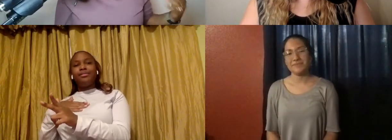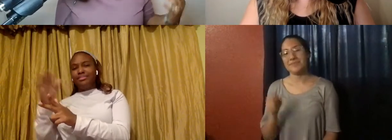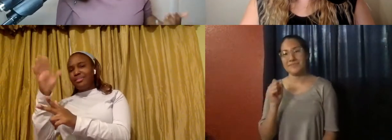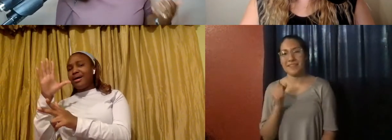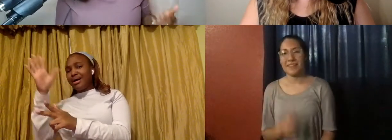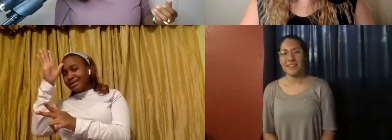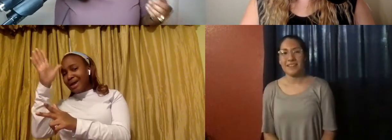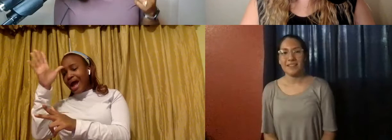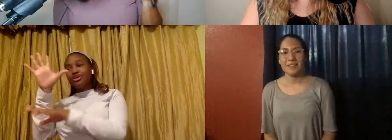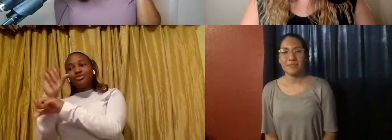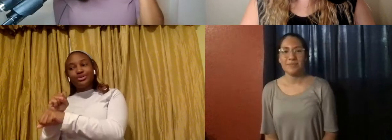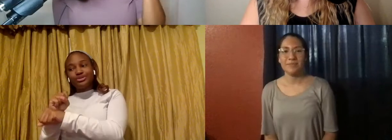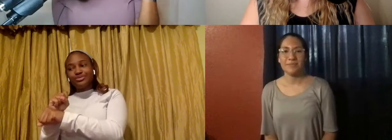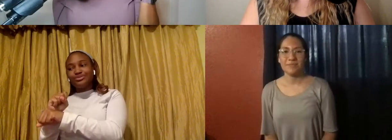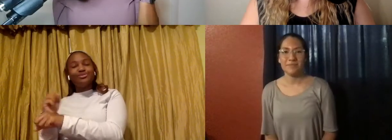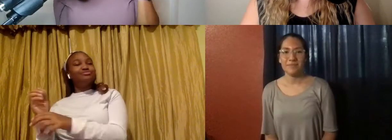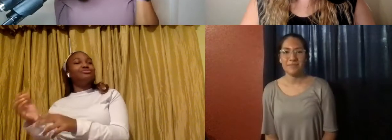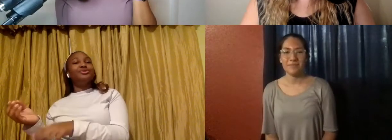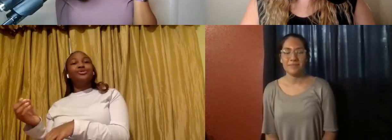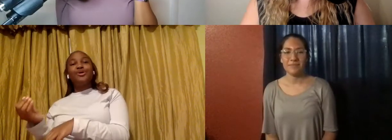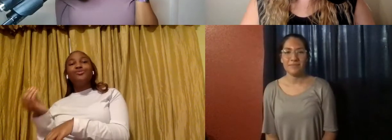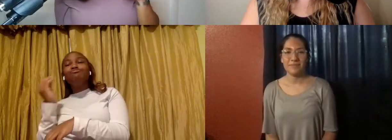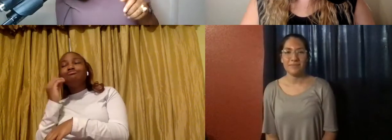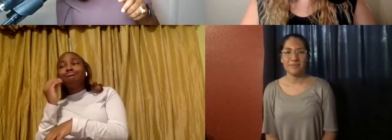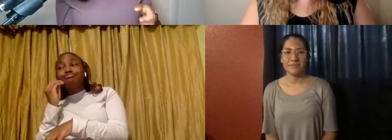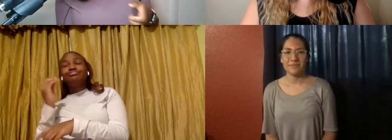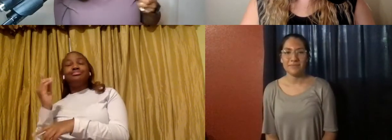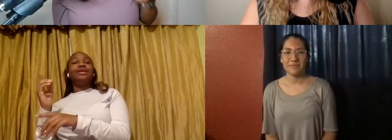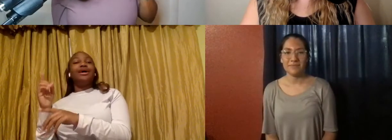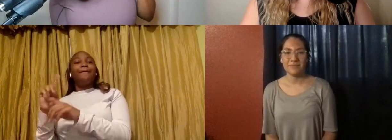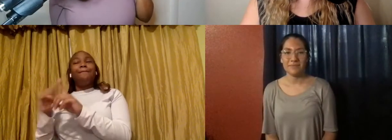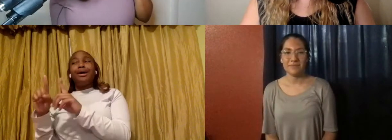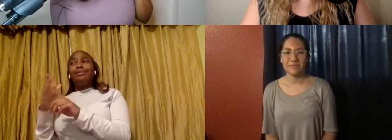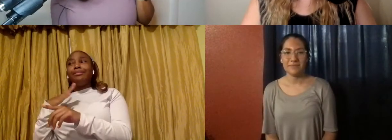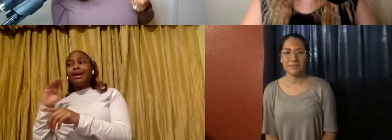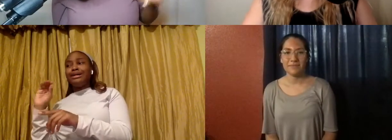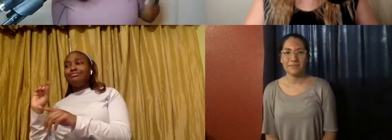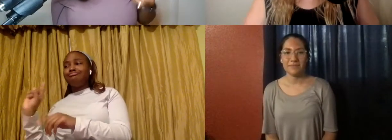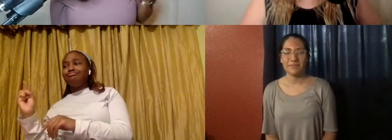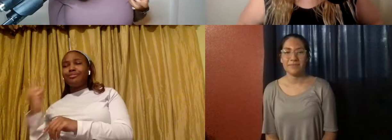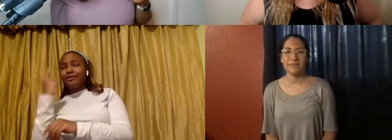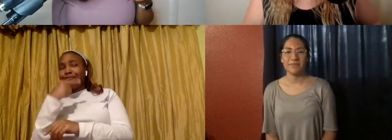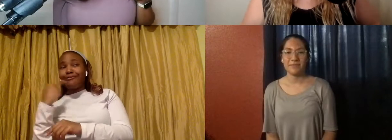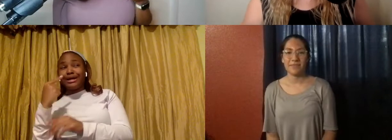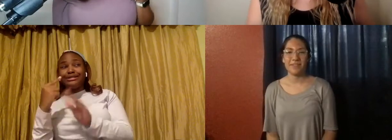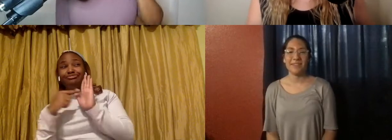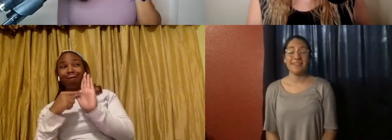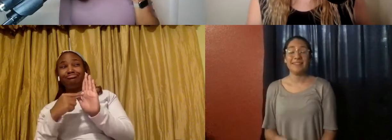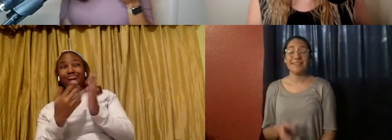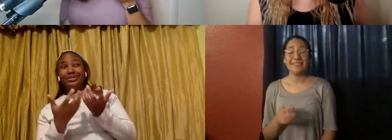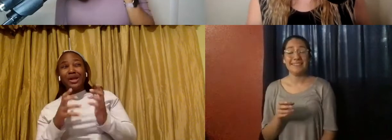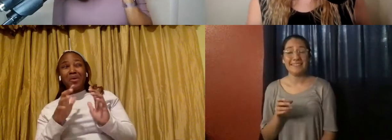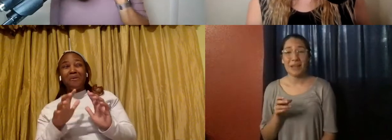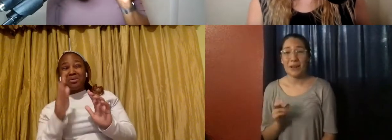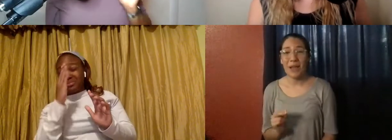didn't want to turn my face. I think I had like my hood up or like my lunchbox or something, like something so that I could just like,